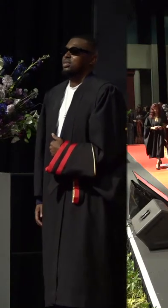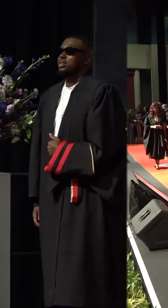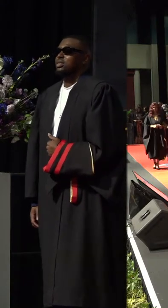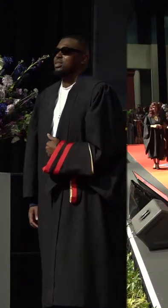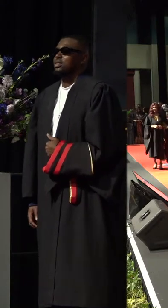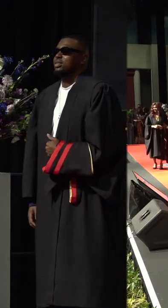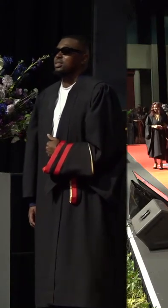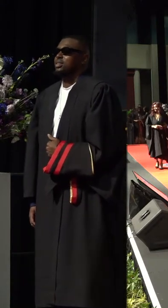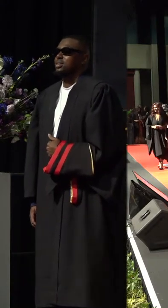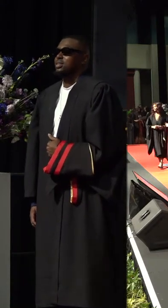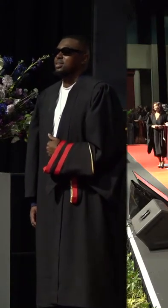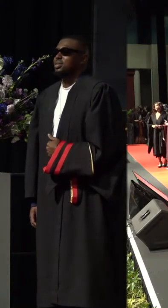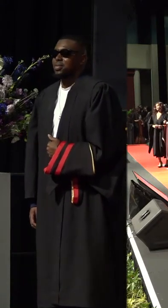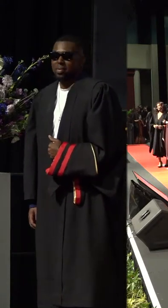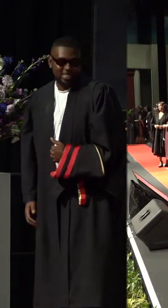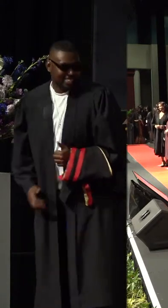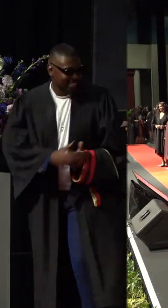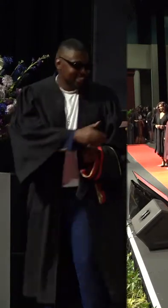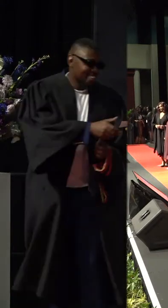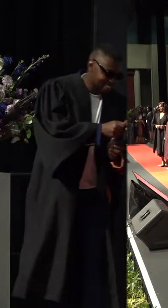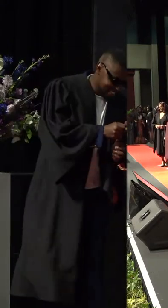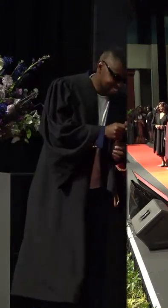Tianda Thabo Dlamini.